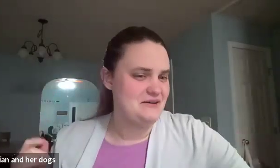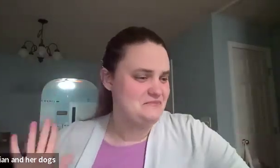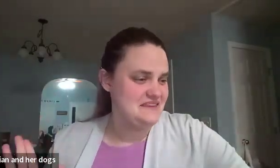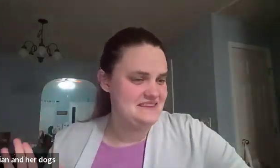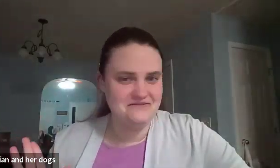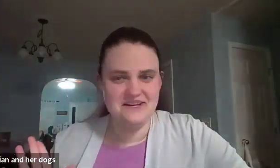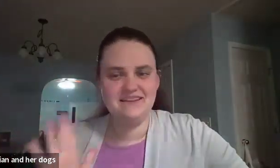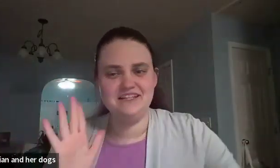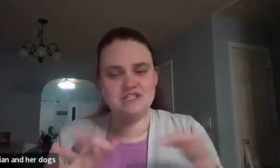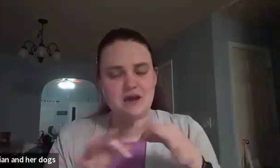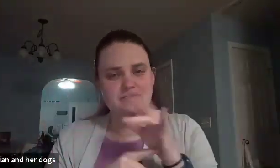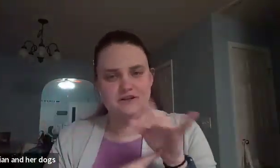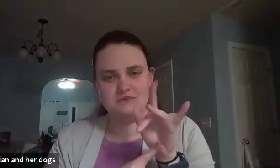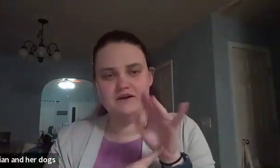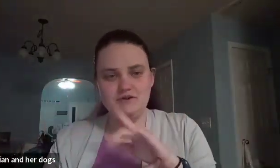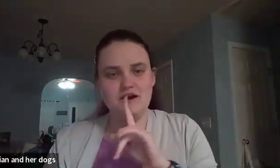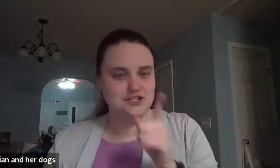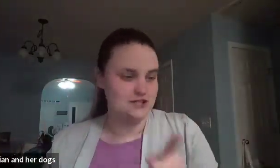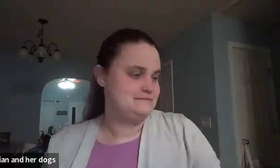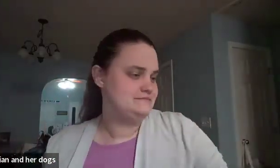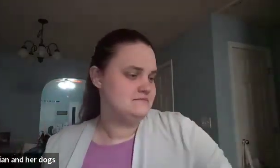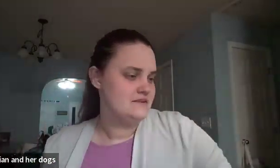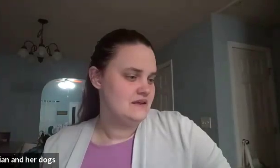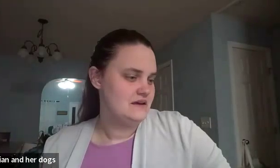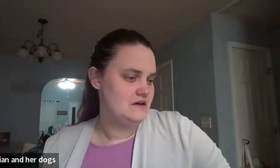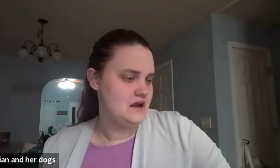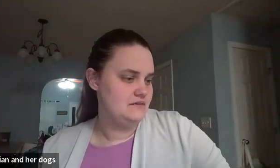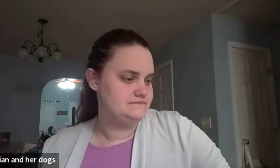So definitely just I would fingerspell if you're not sure. Okay.